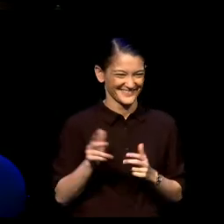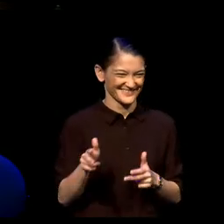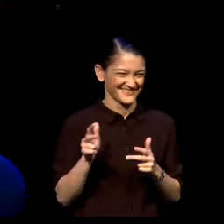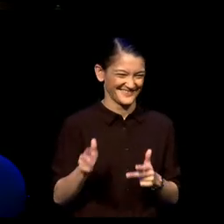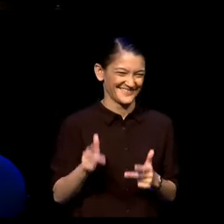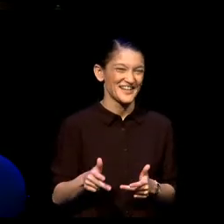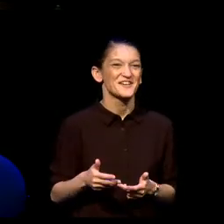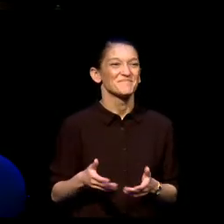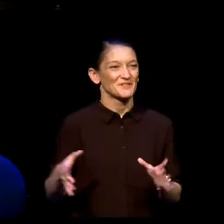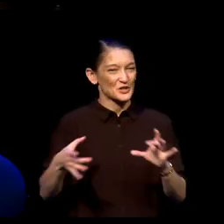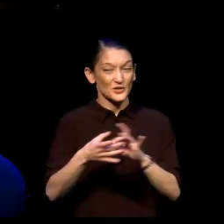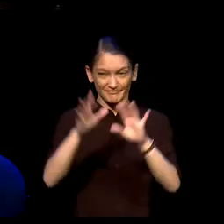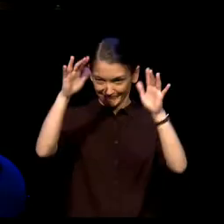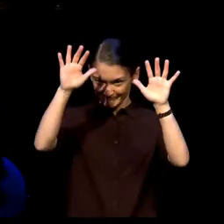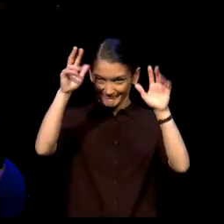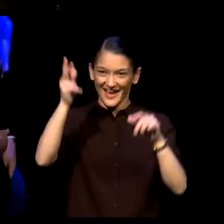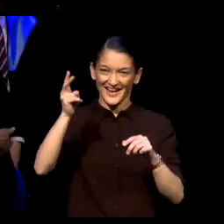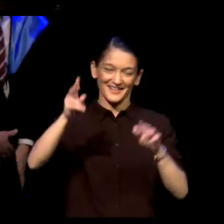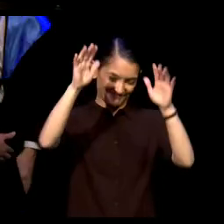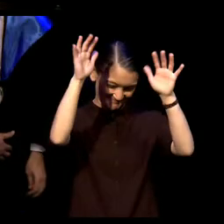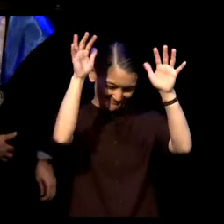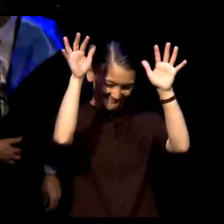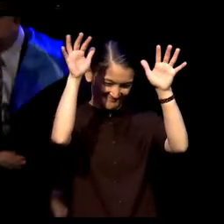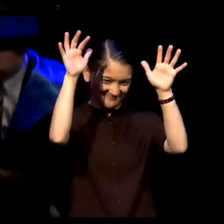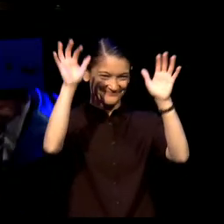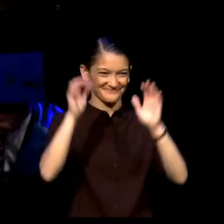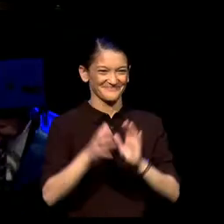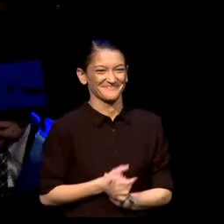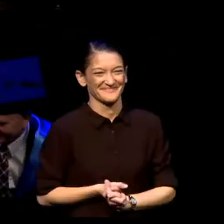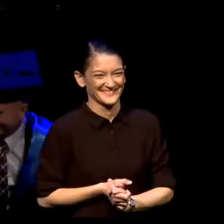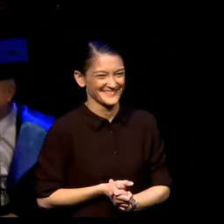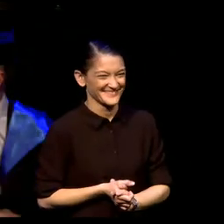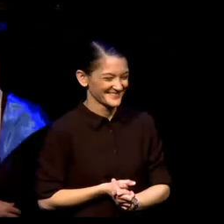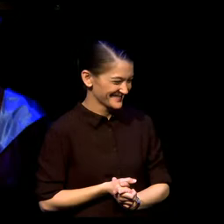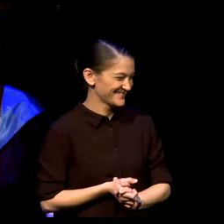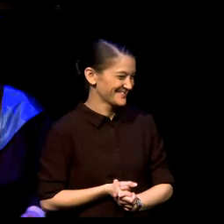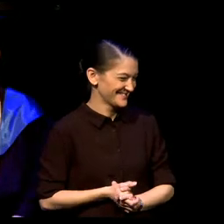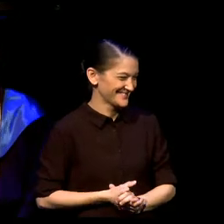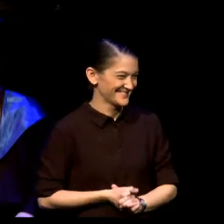Join me in giving our new graduate a big round of applause.